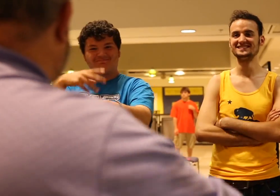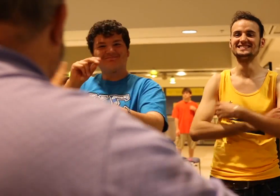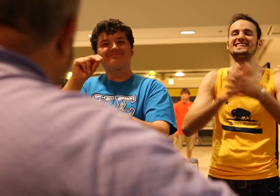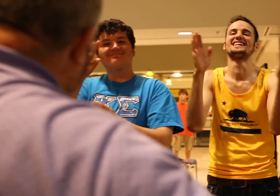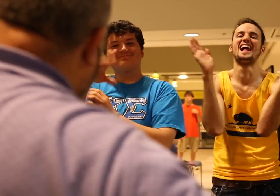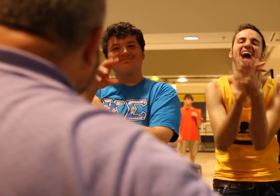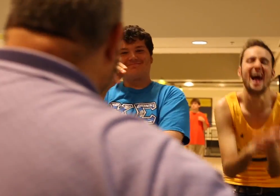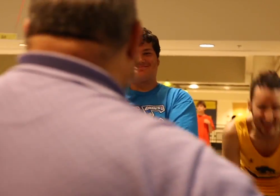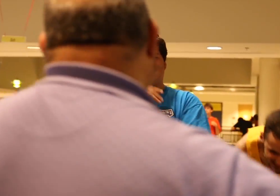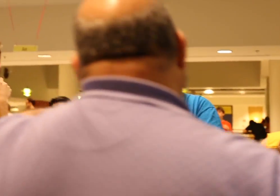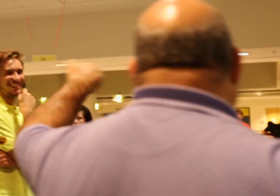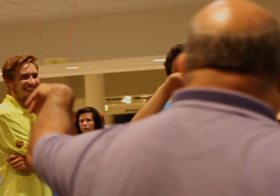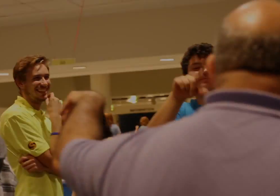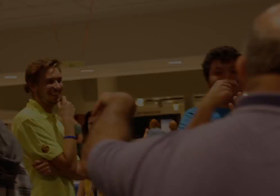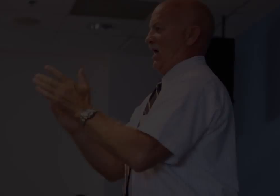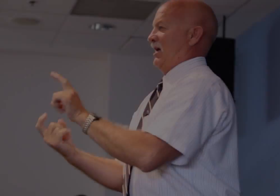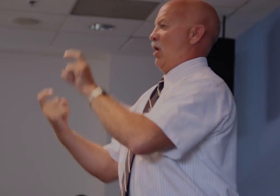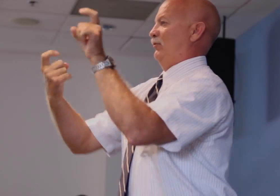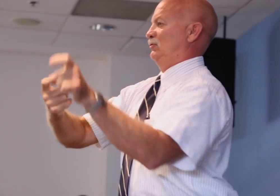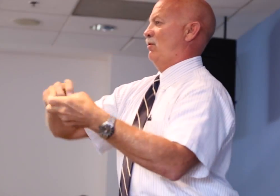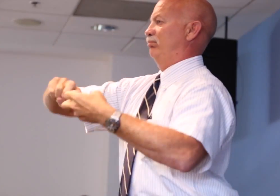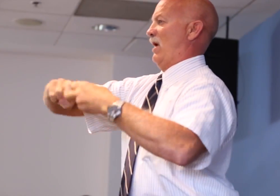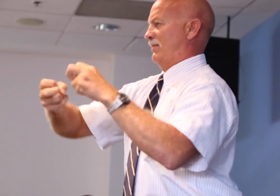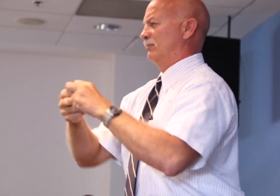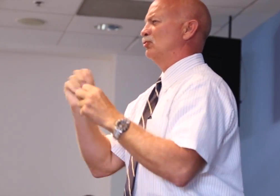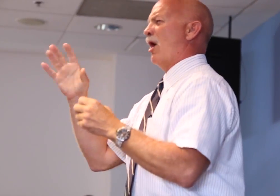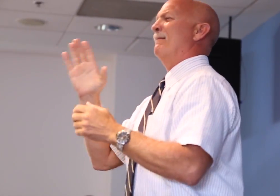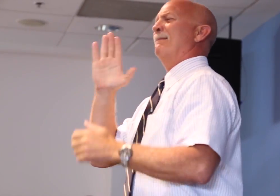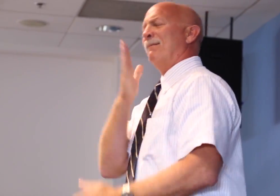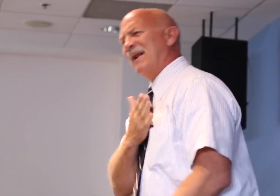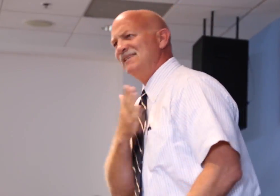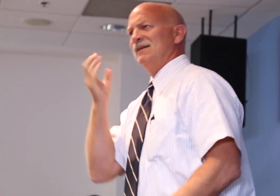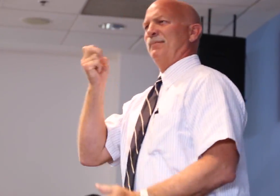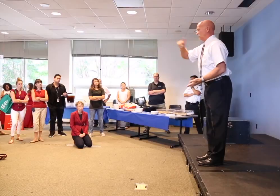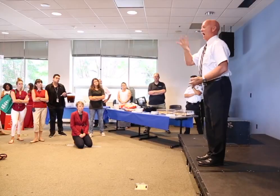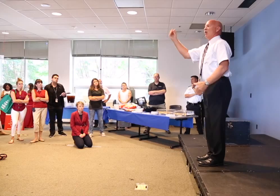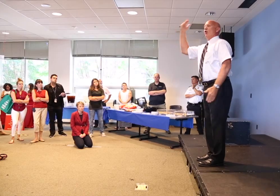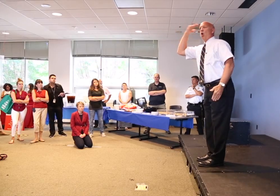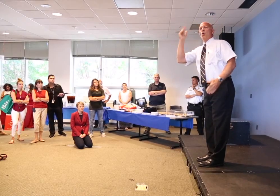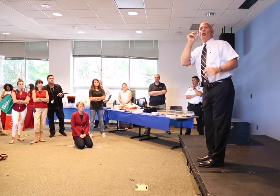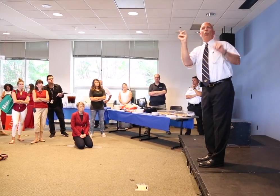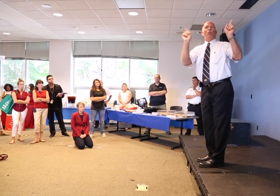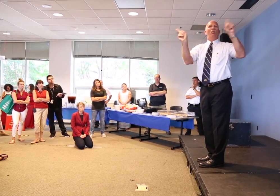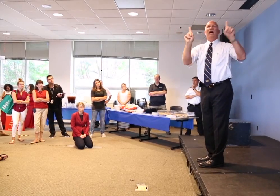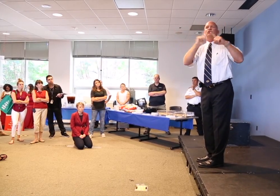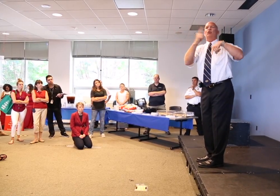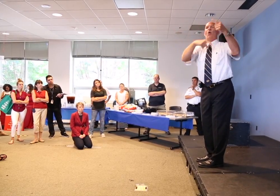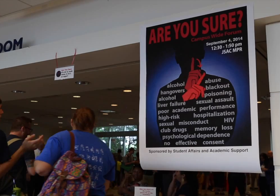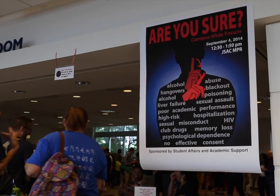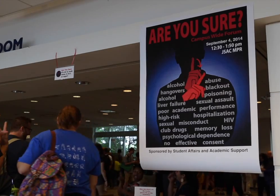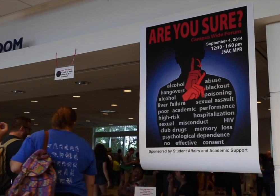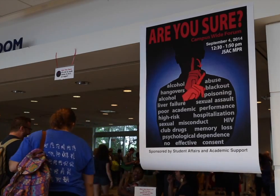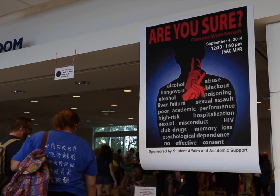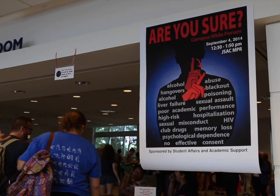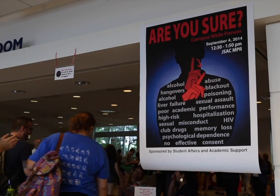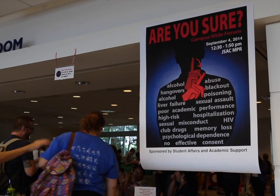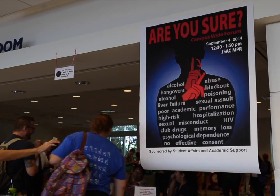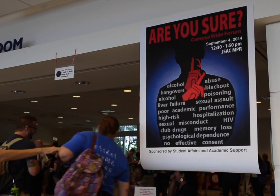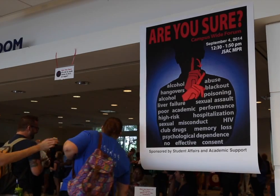activities are scheduled throughout the year. When it comes to drugs and alcohol... The university is also sponsoring health and wellness fairs, such as this one called,